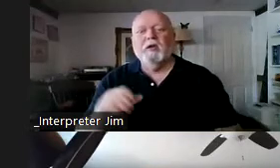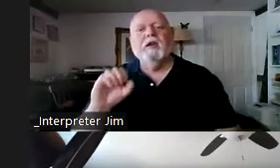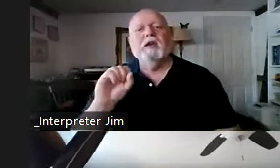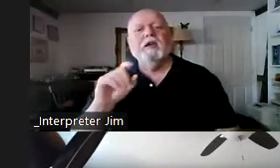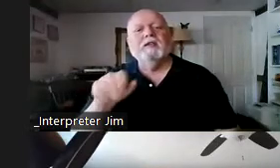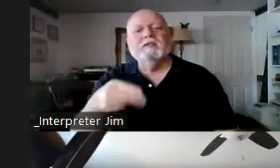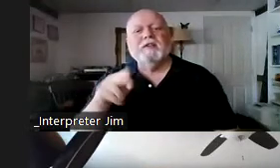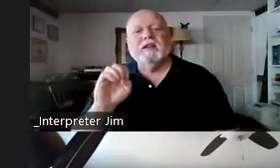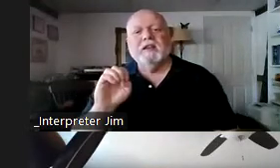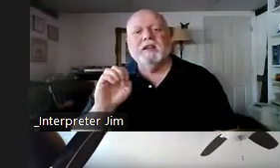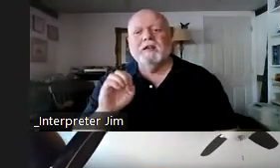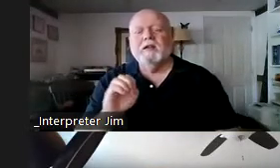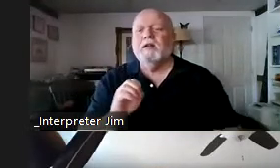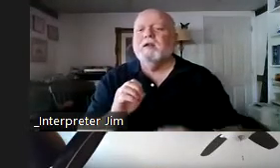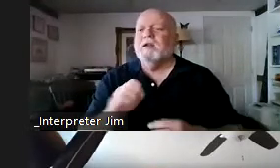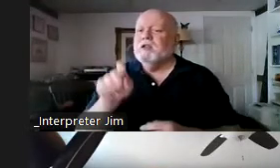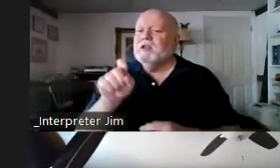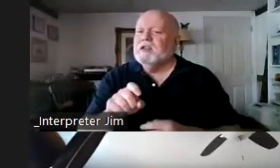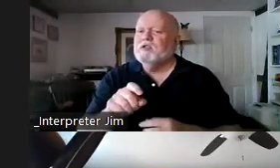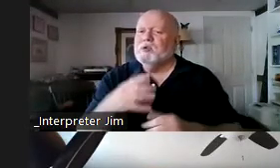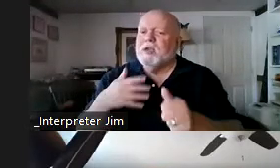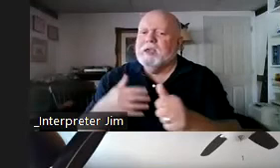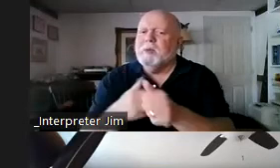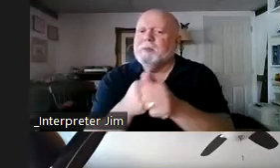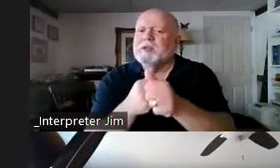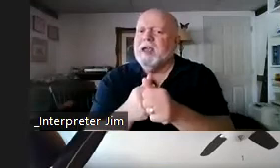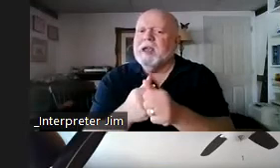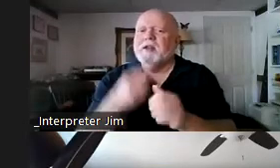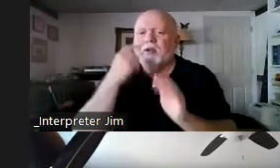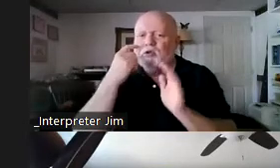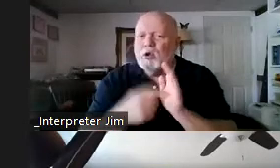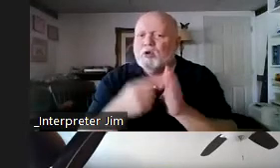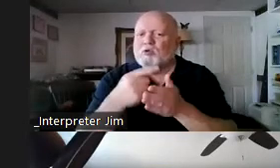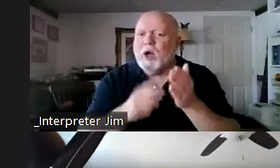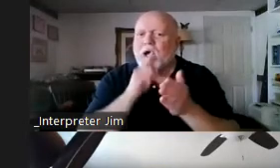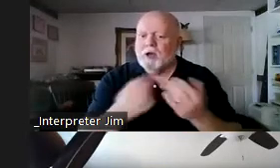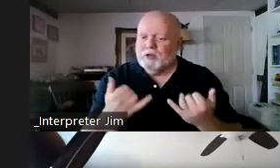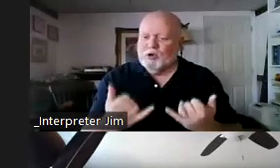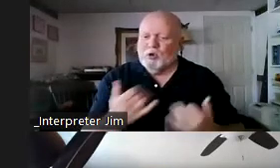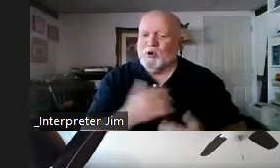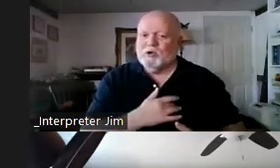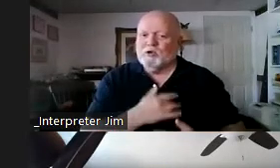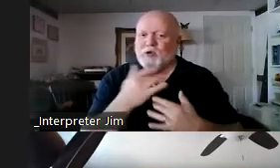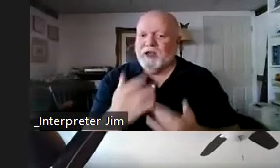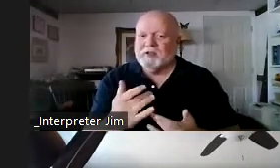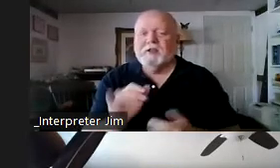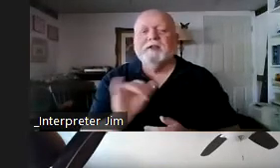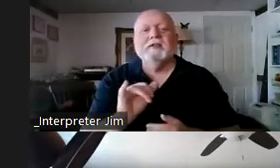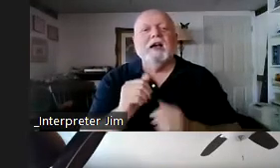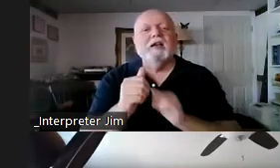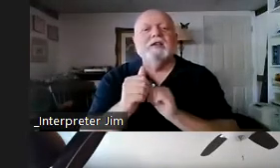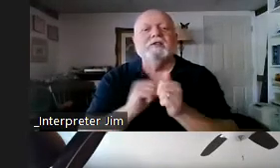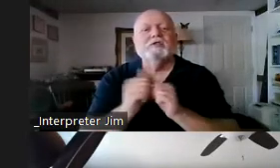to date on current trends, right? You mentioned people coming in and talking about mobile sports betting. So just making sure we're current